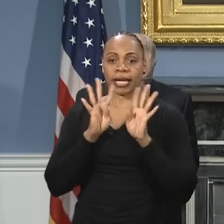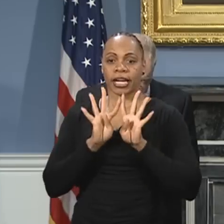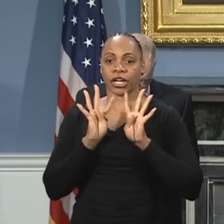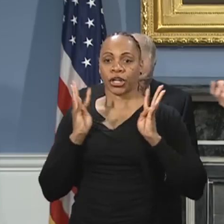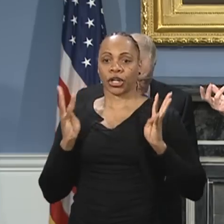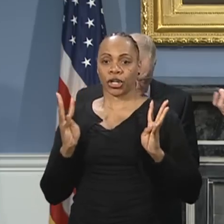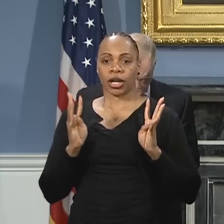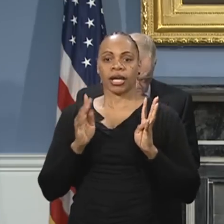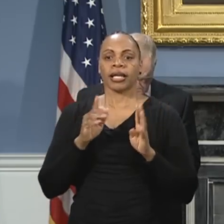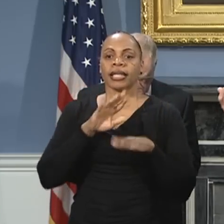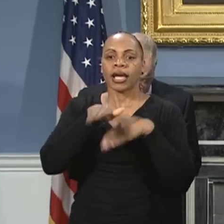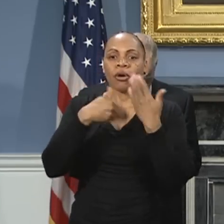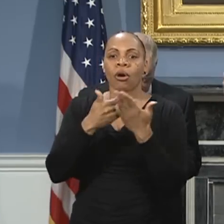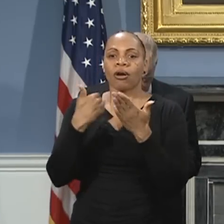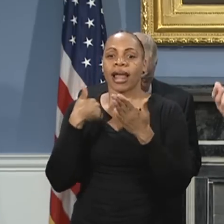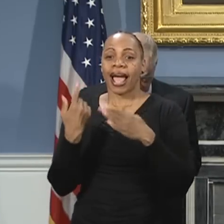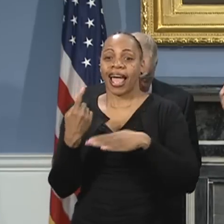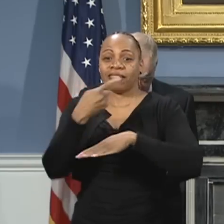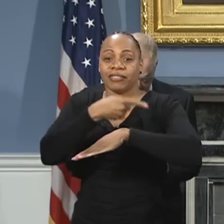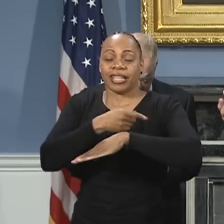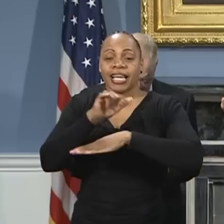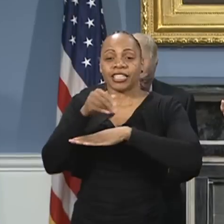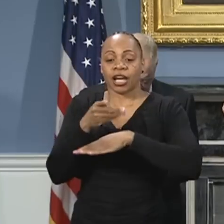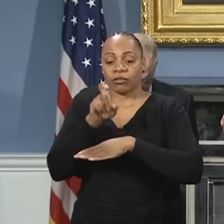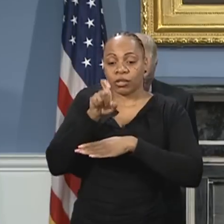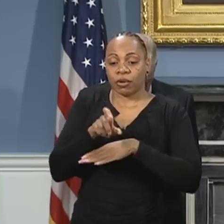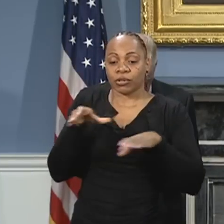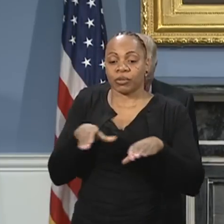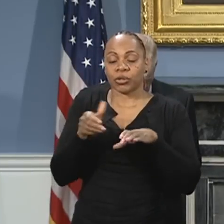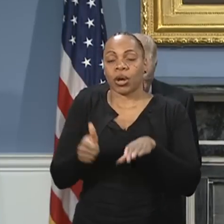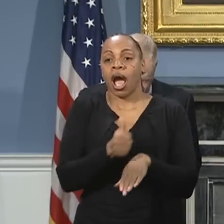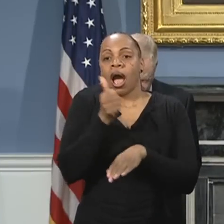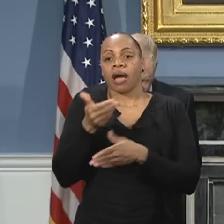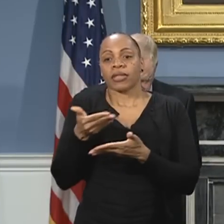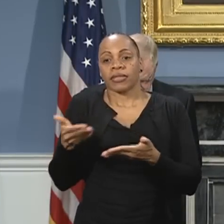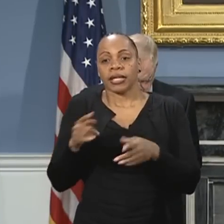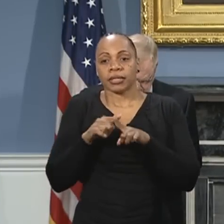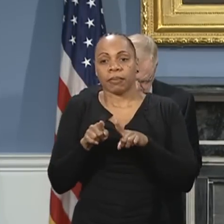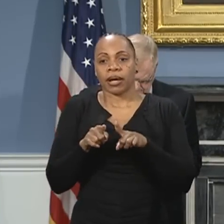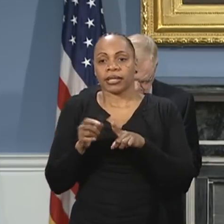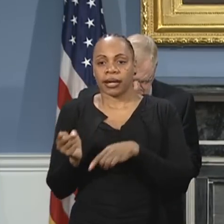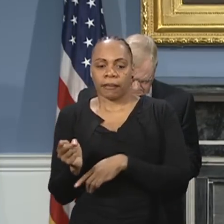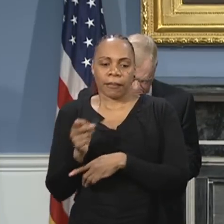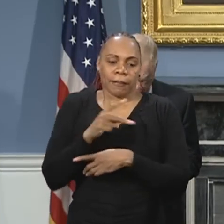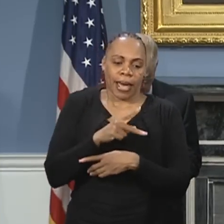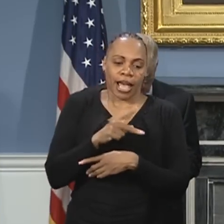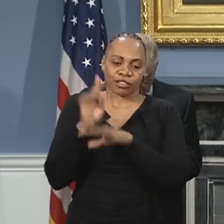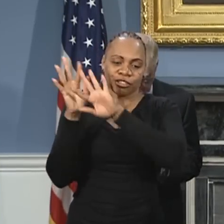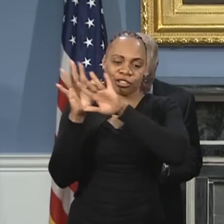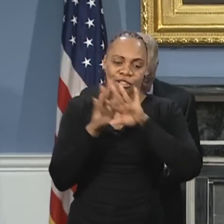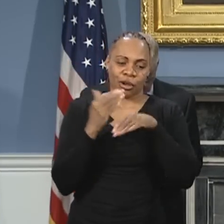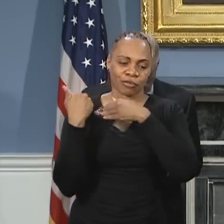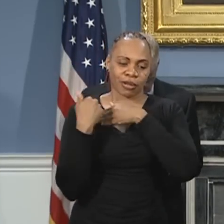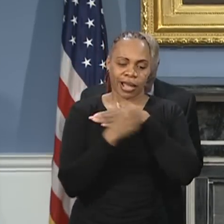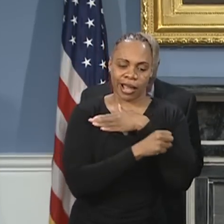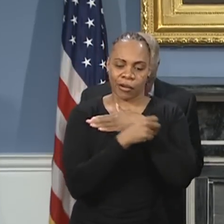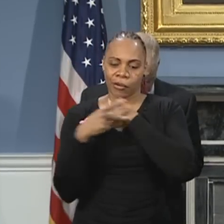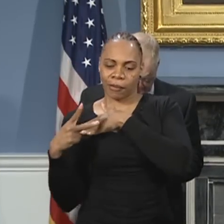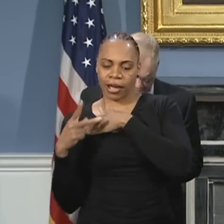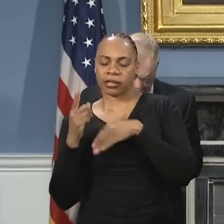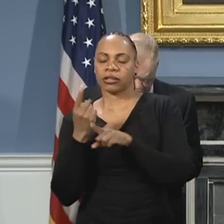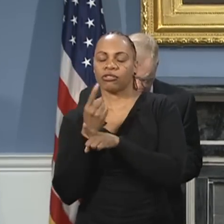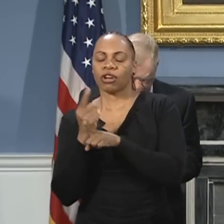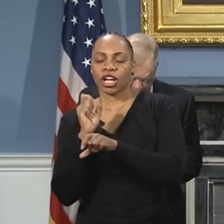fire. They all have day jobs. They're all supposed to be doing a lot of other things simultaneously, and they have to keep reverting over to storm duty and then coming back, and they've kept with